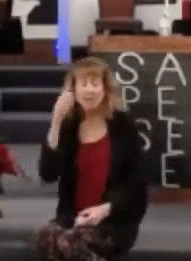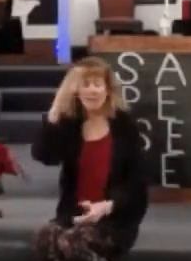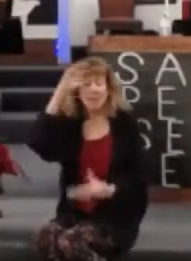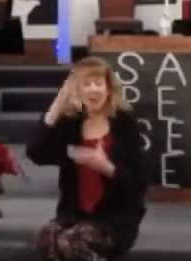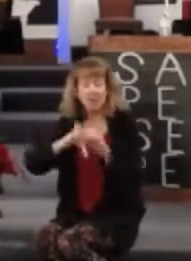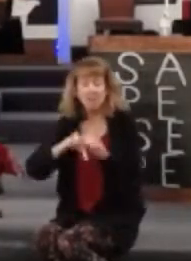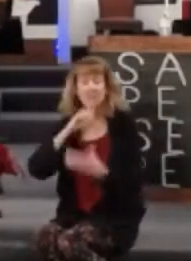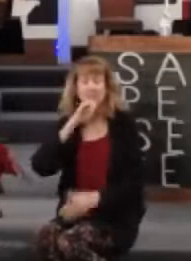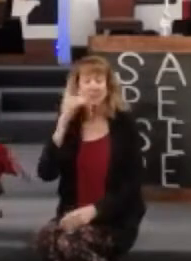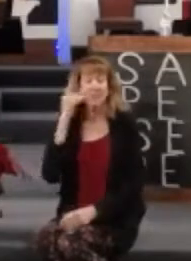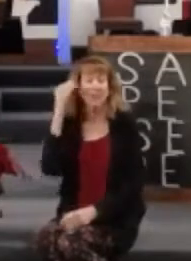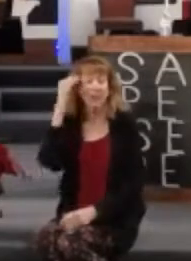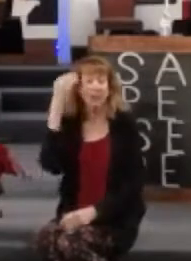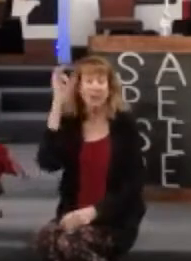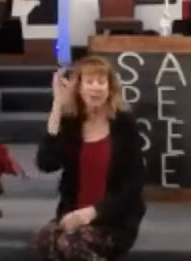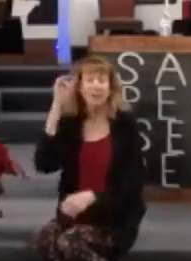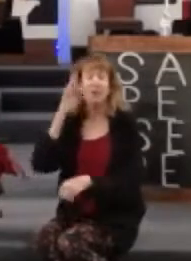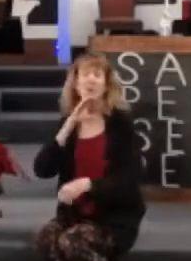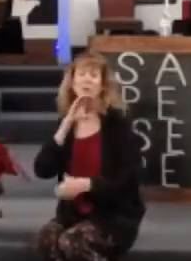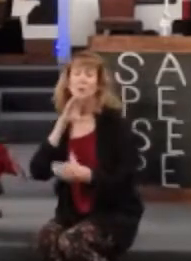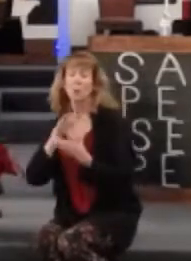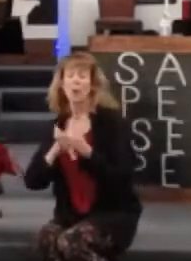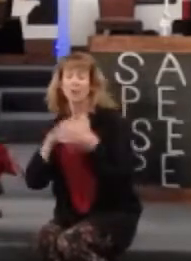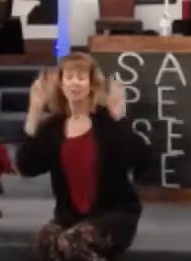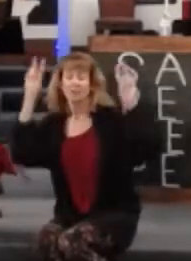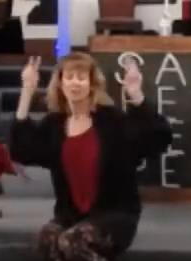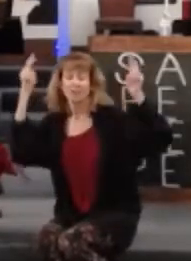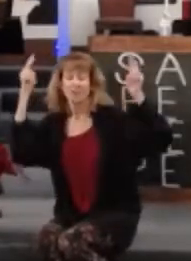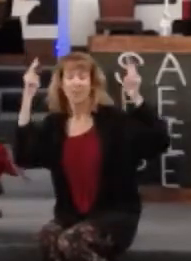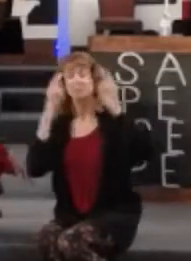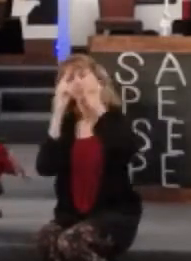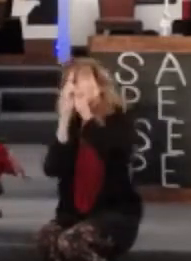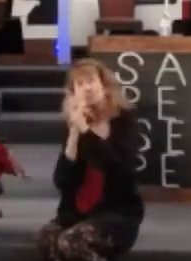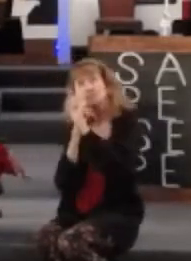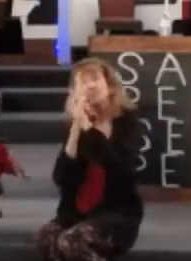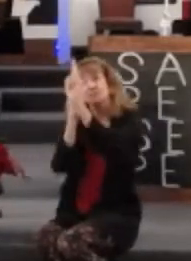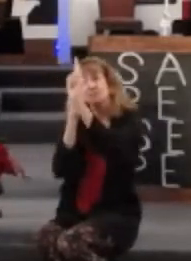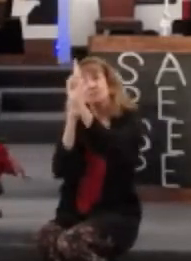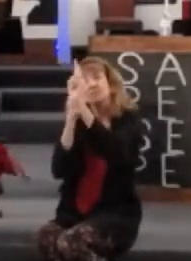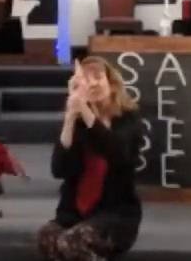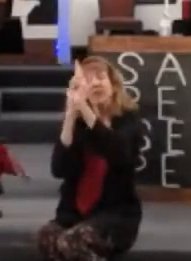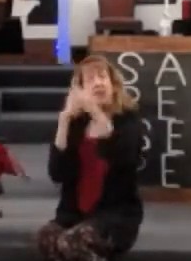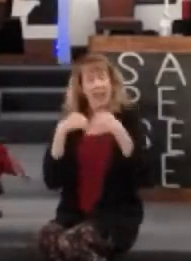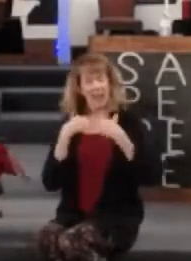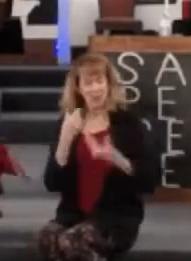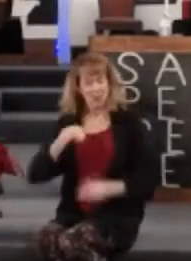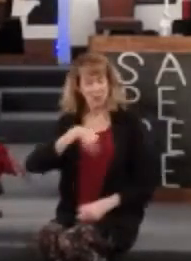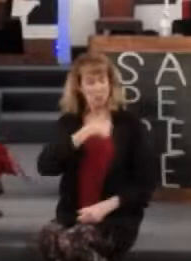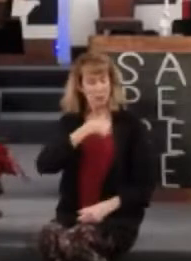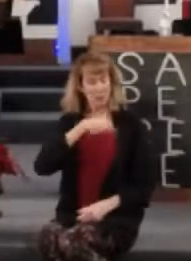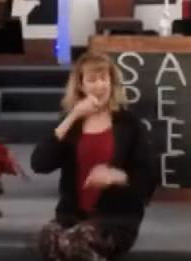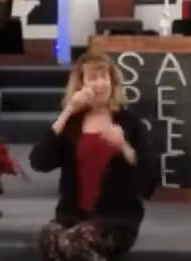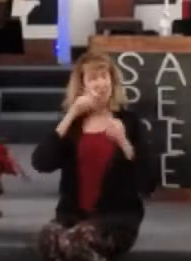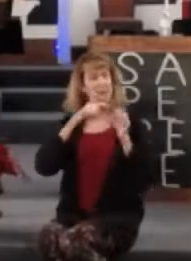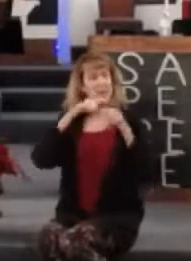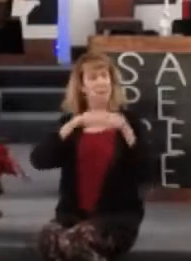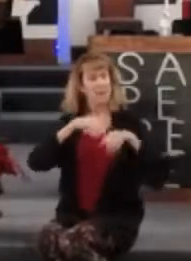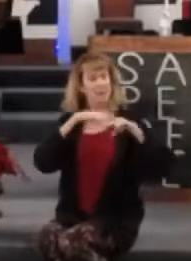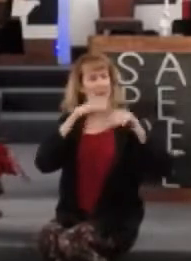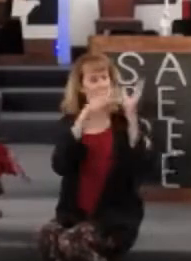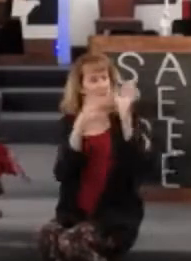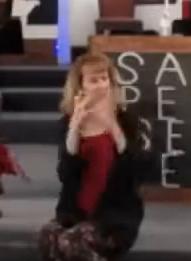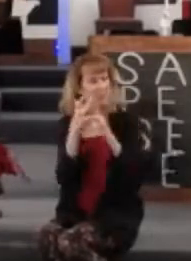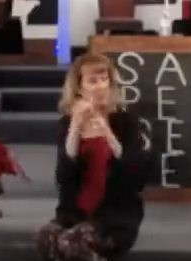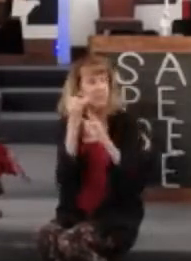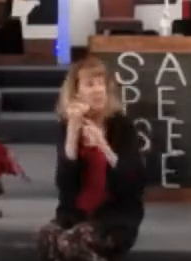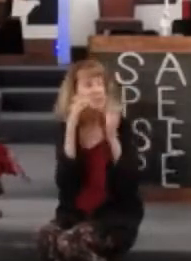as Christ is the head of the church. So how do we as a church look upon Jesus when he is the head of us? How do we